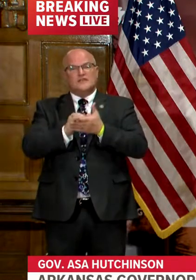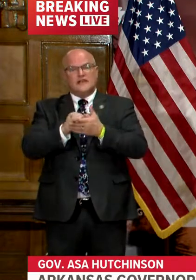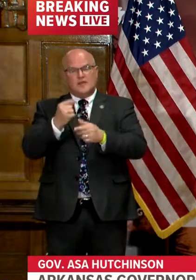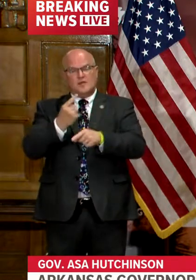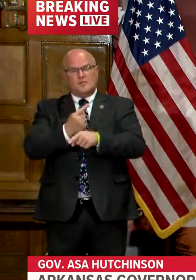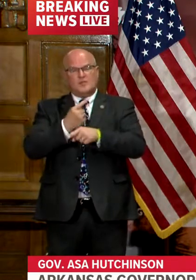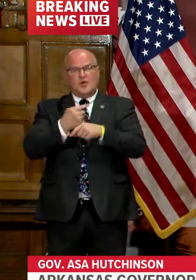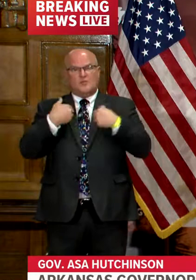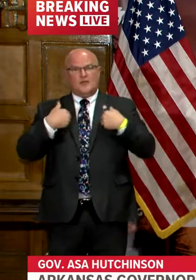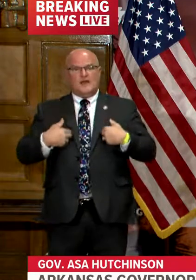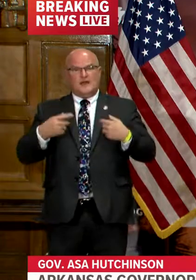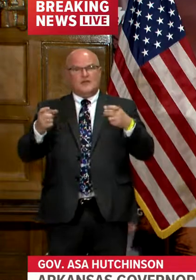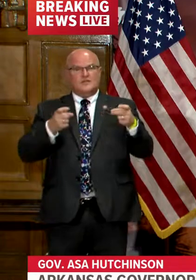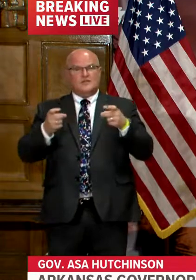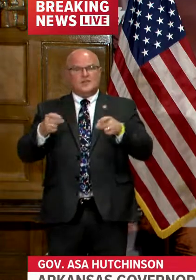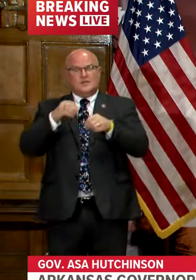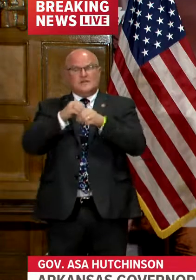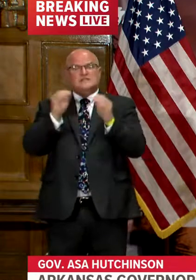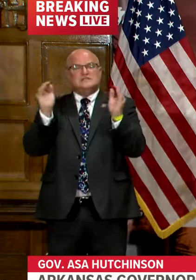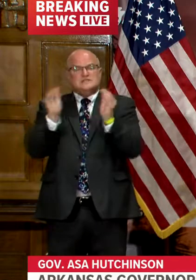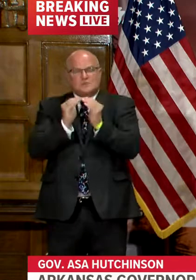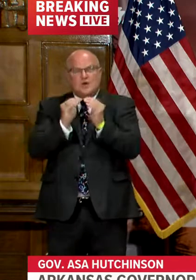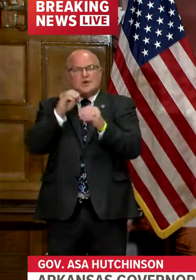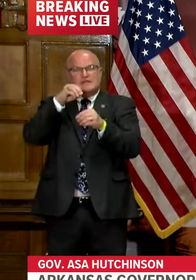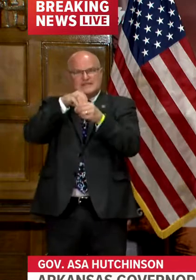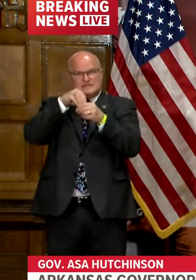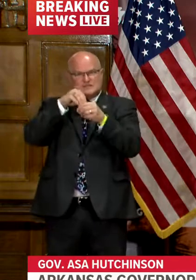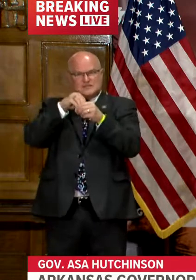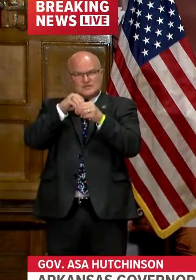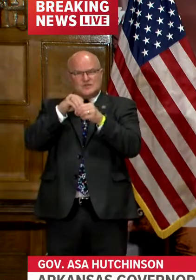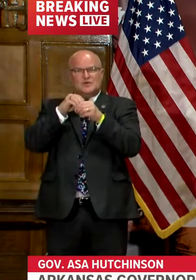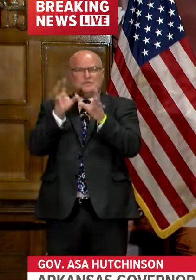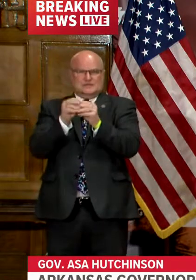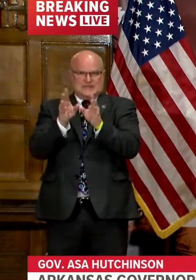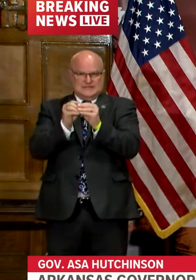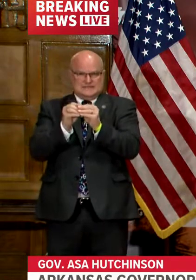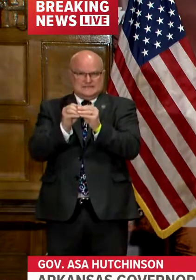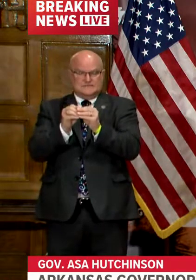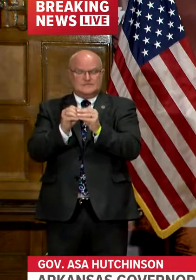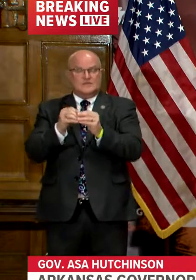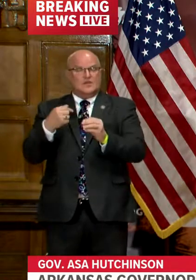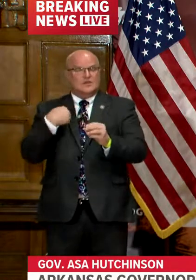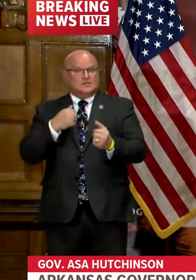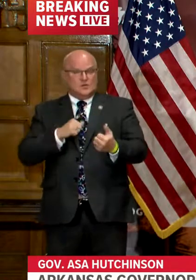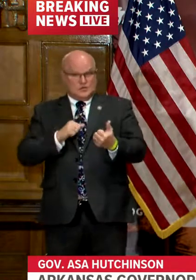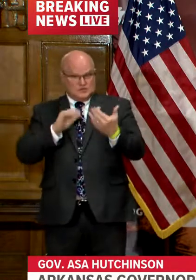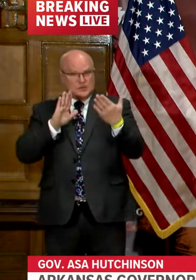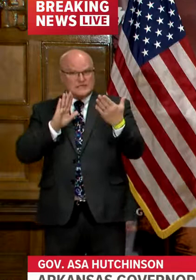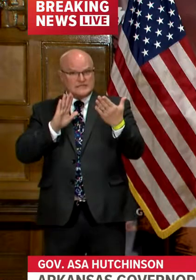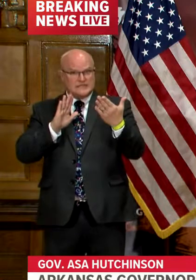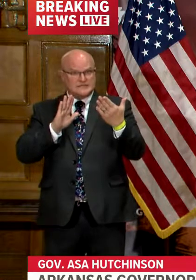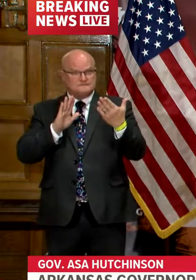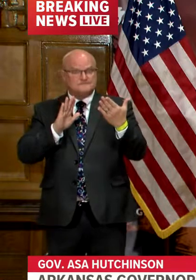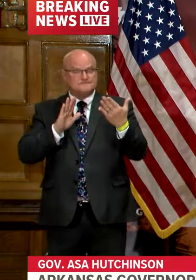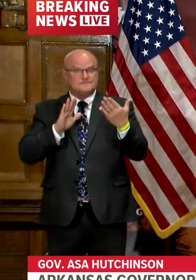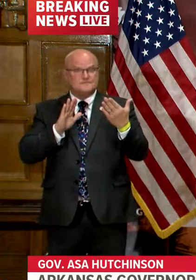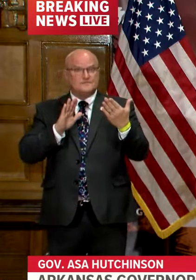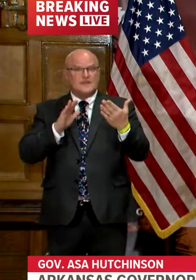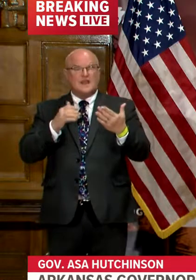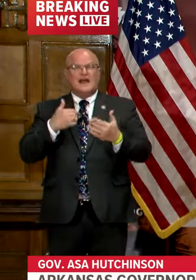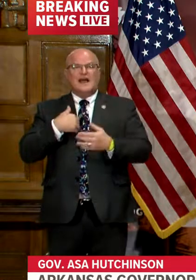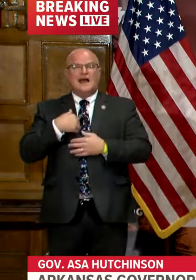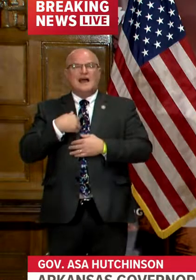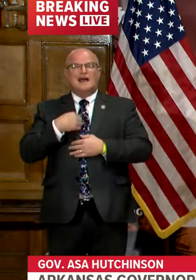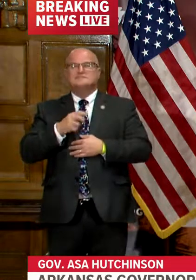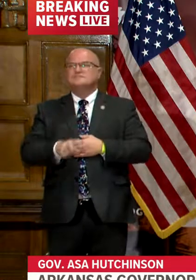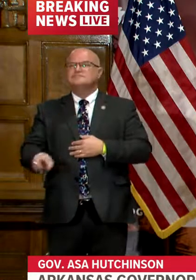proper health controls are even in small indoor venues. And so we're addressing it. I